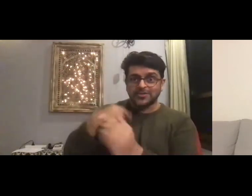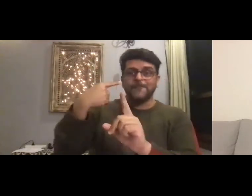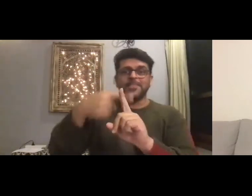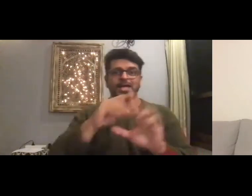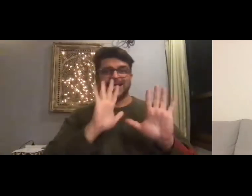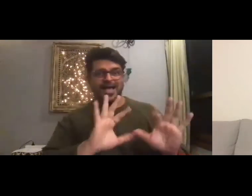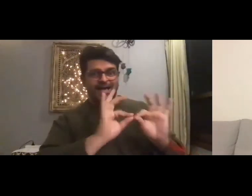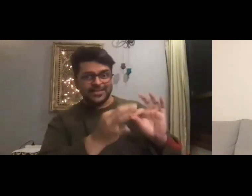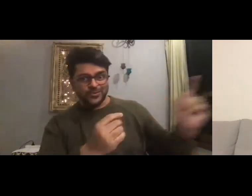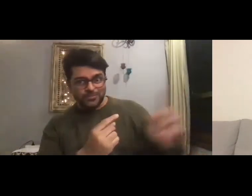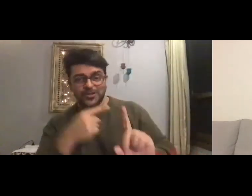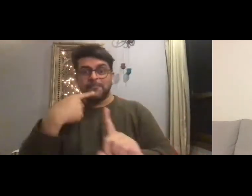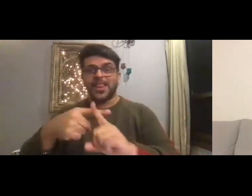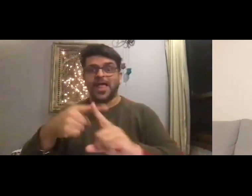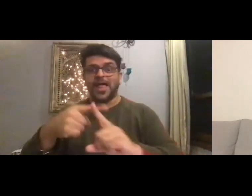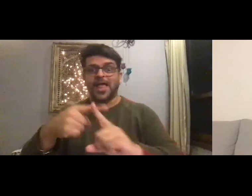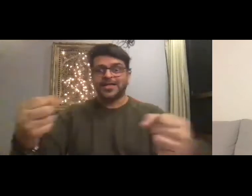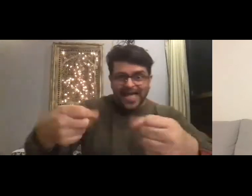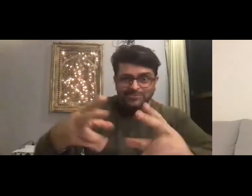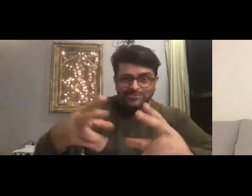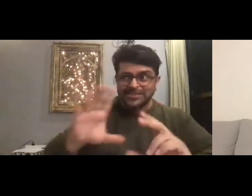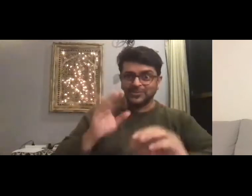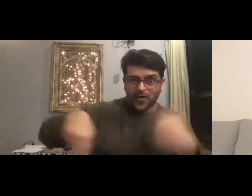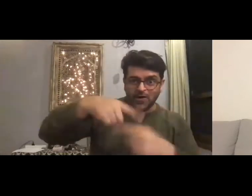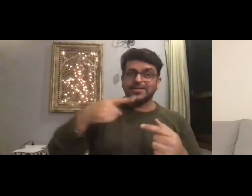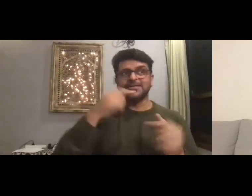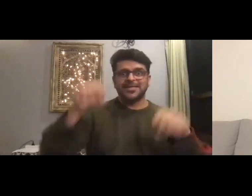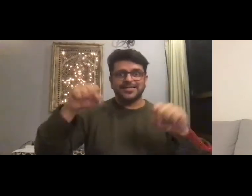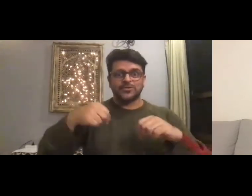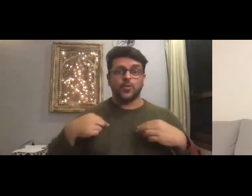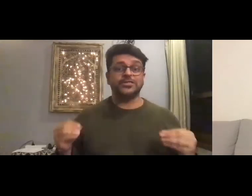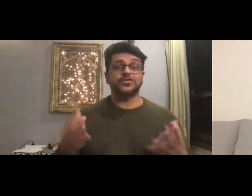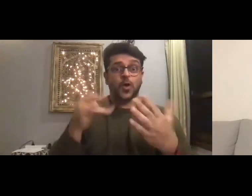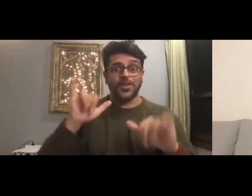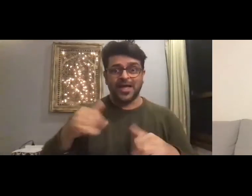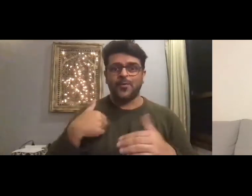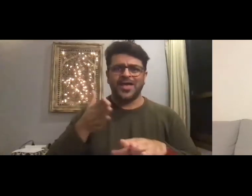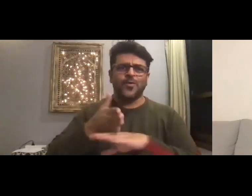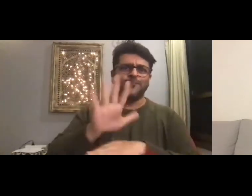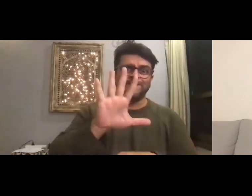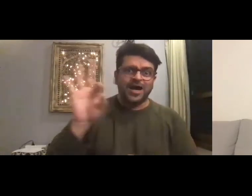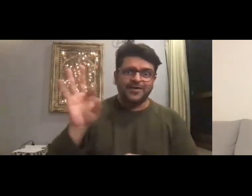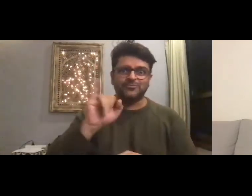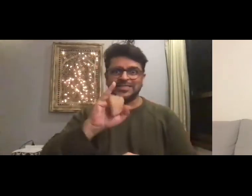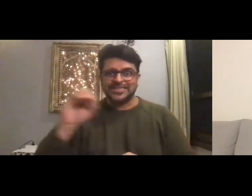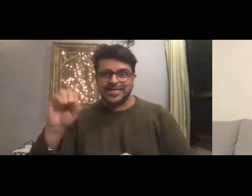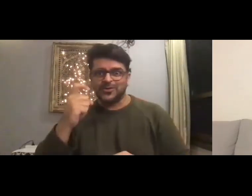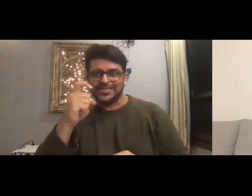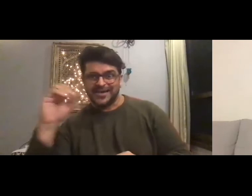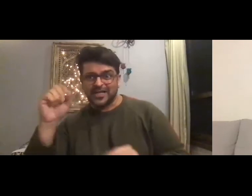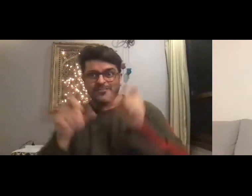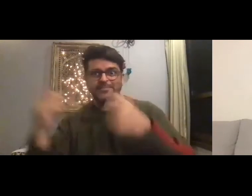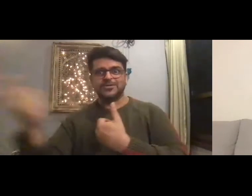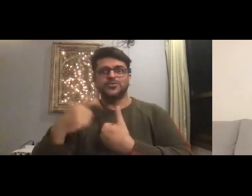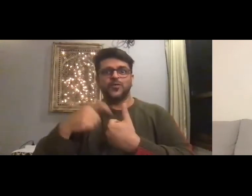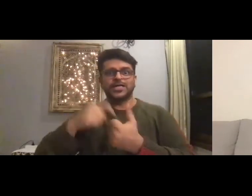community to join and listen to the doctors and had the interpreter plus captioning, just making sure that everyone's getting accent. So we started with that. We had over